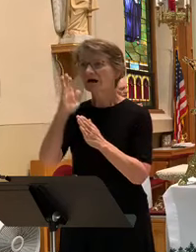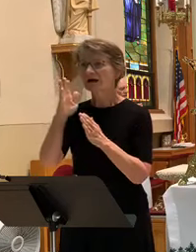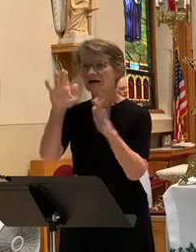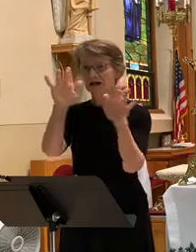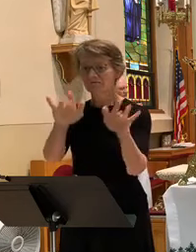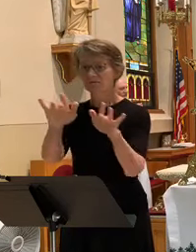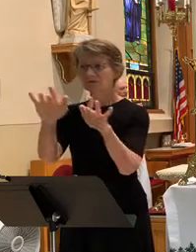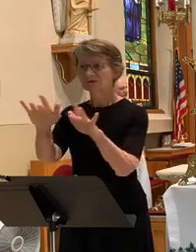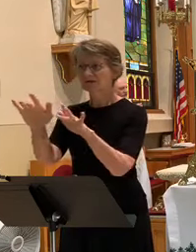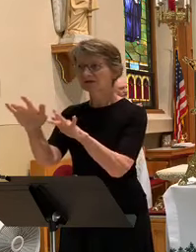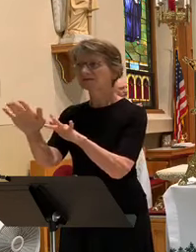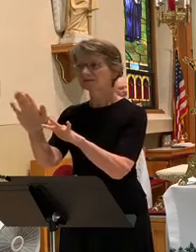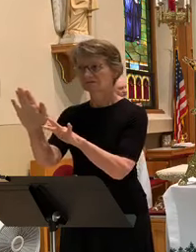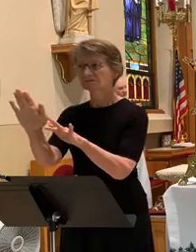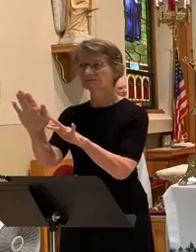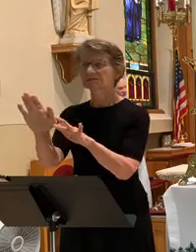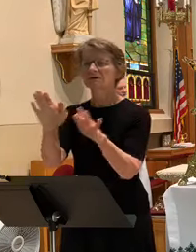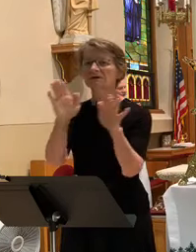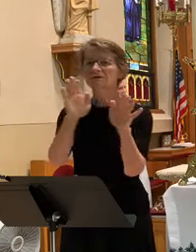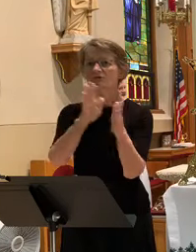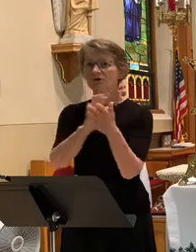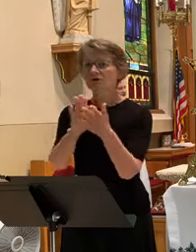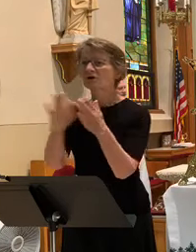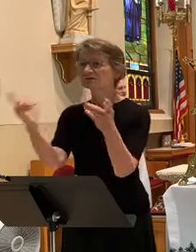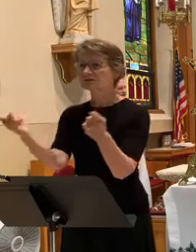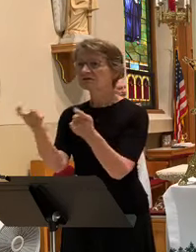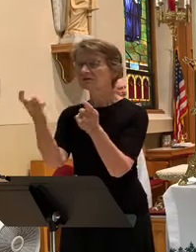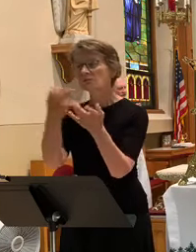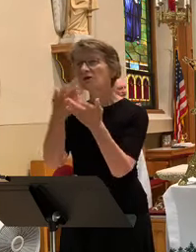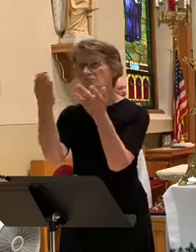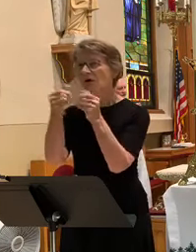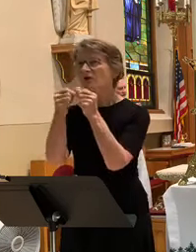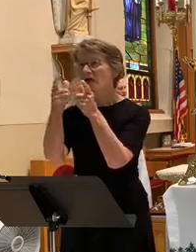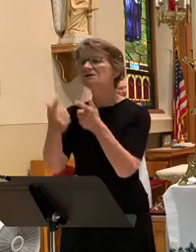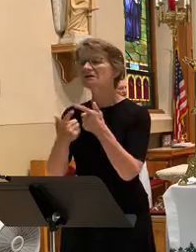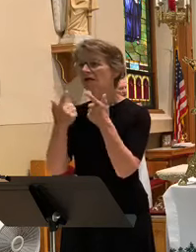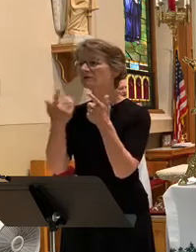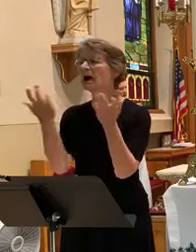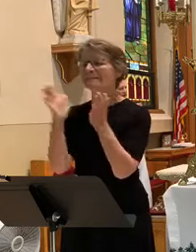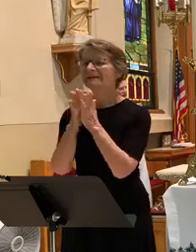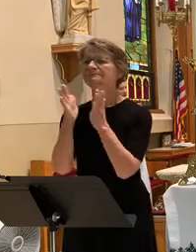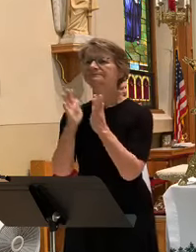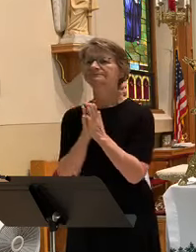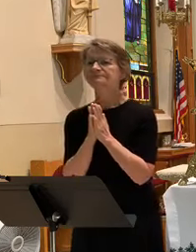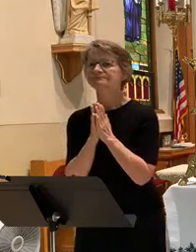mercy on us, forgive us our sins, and bring us to everlasting life.